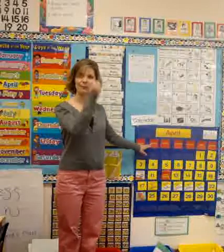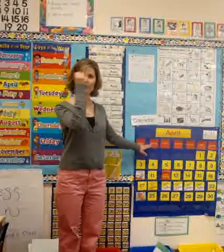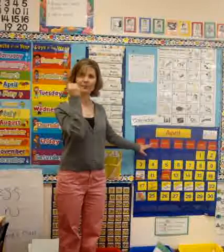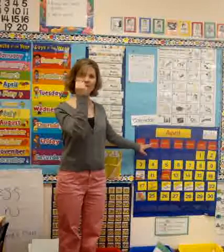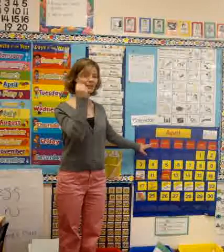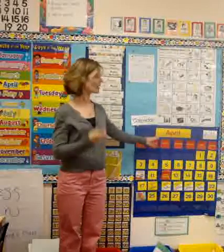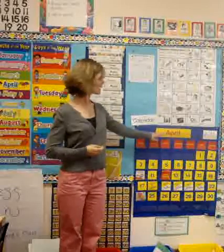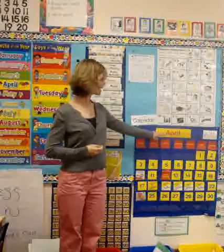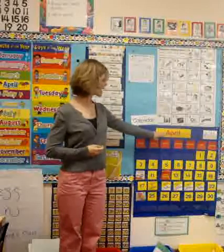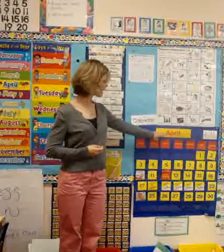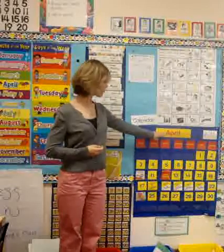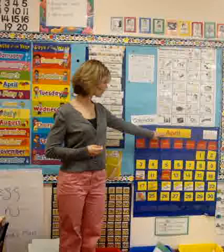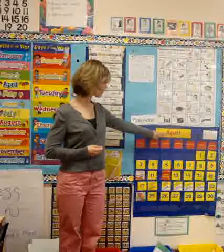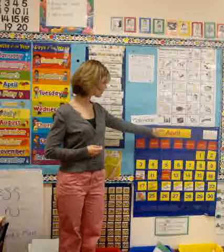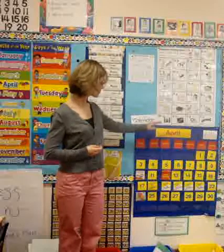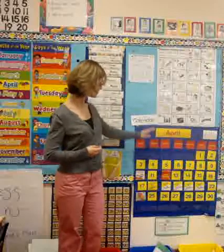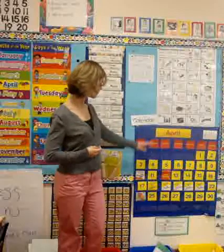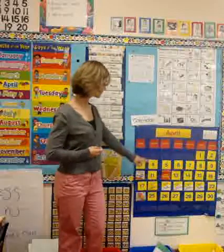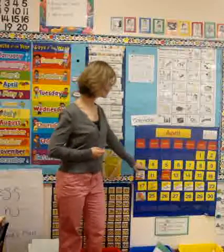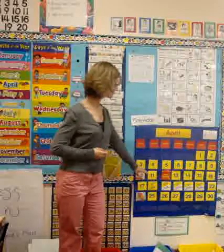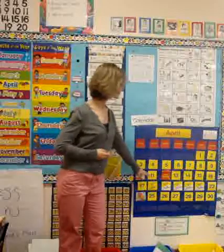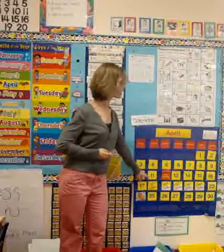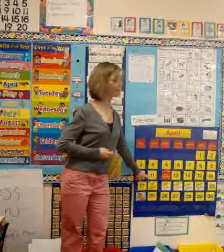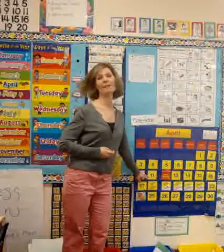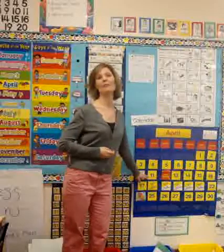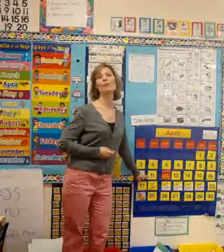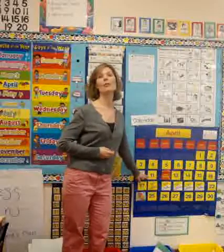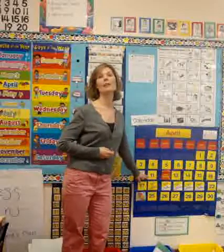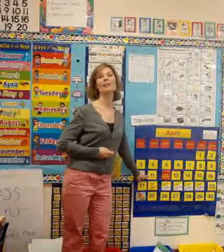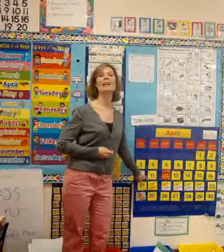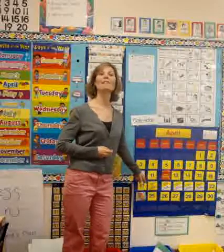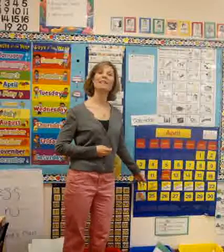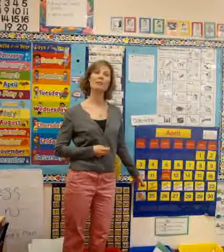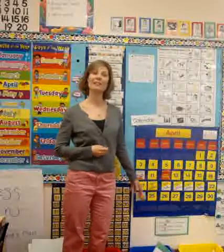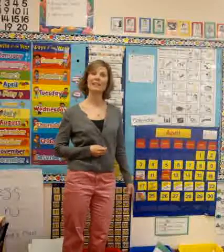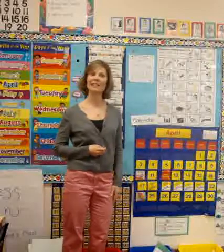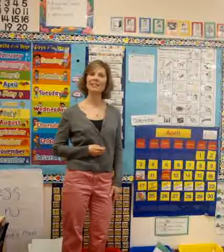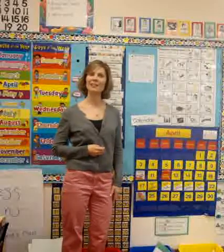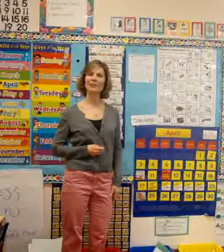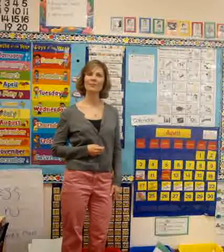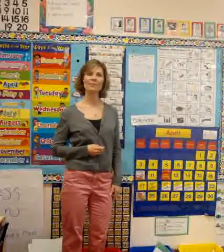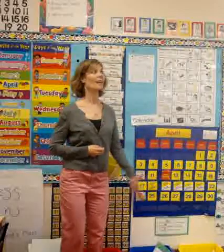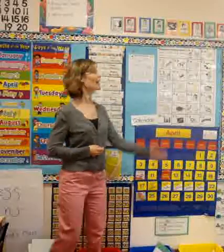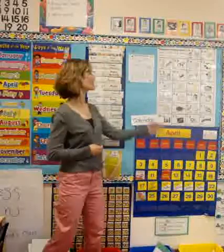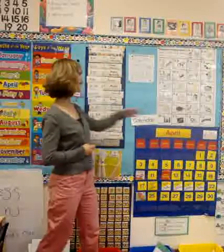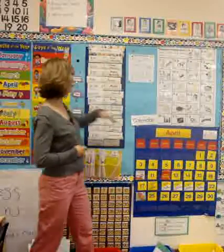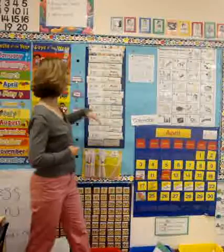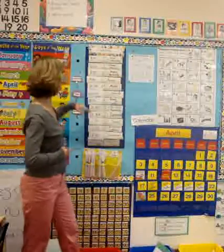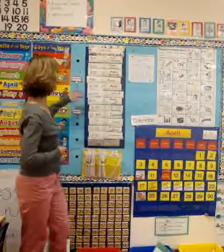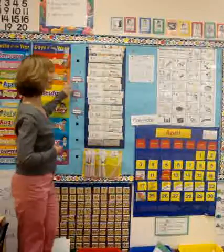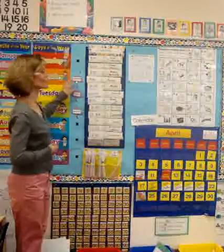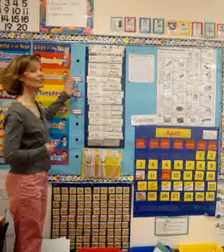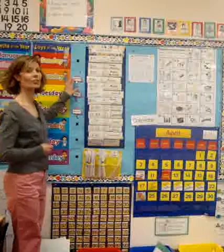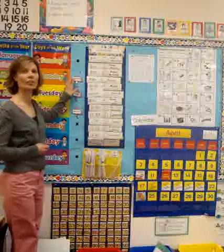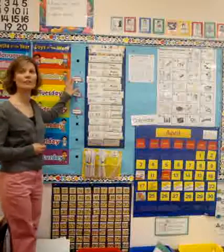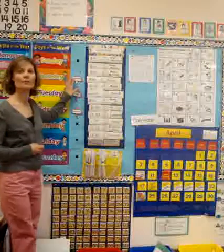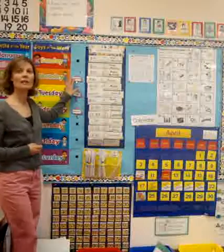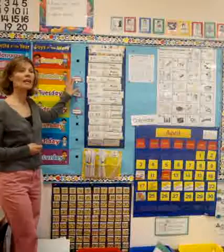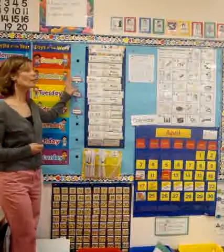example, April 11th, and then they would say the year. And then we move over to this chart, and we